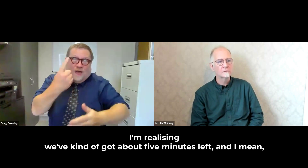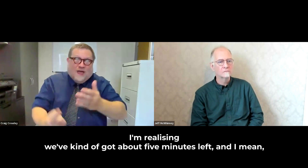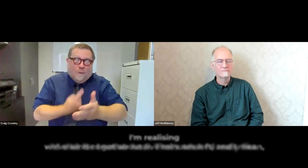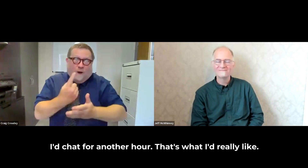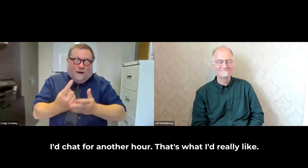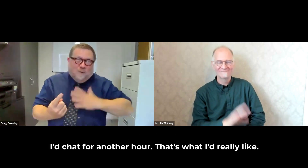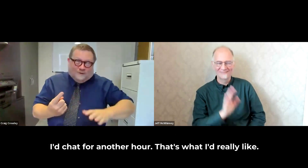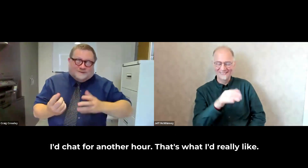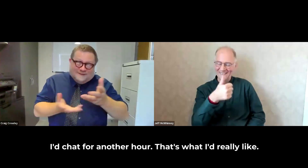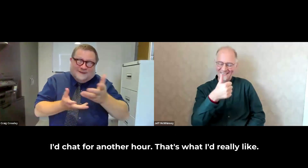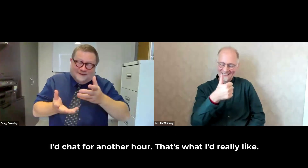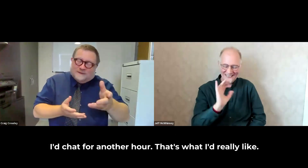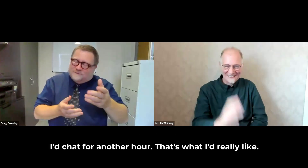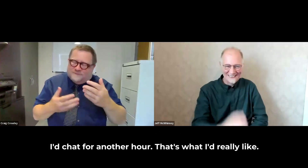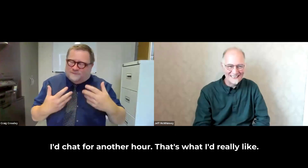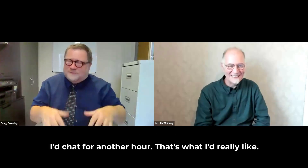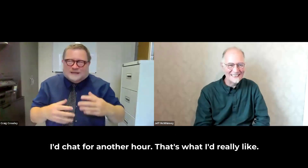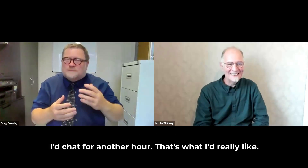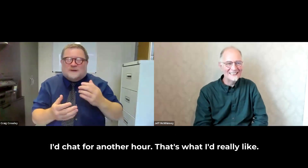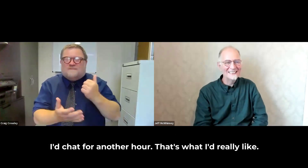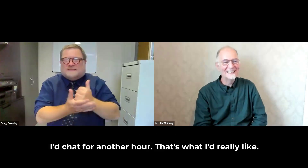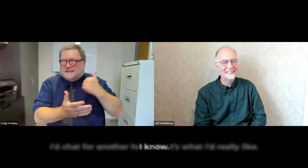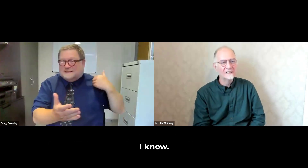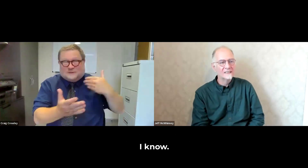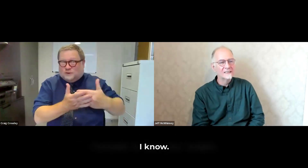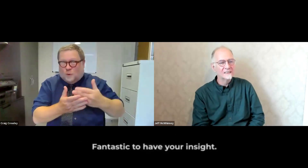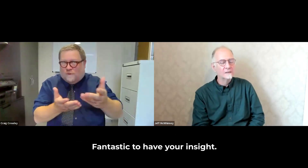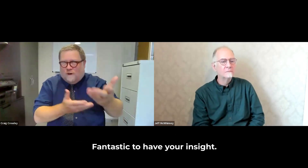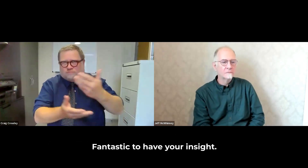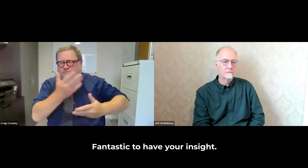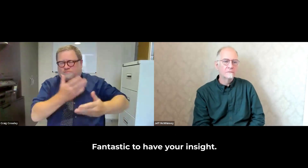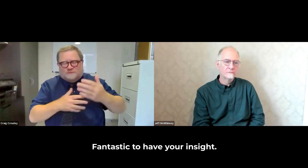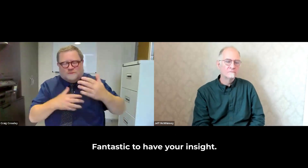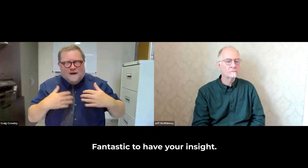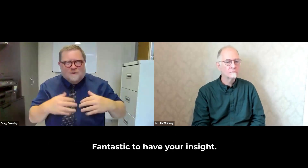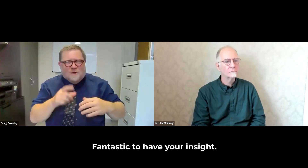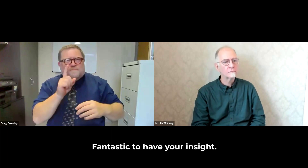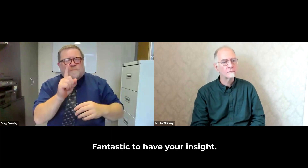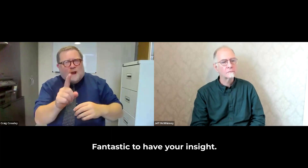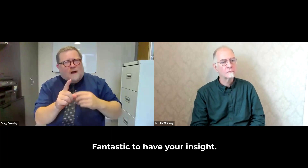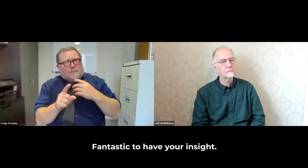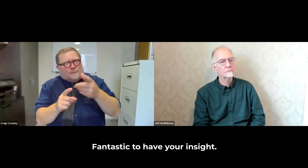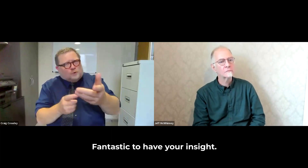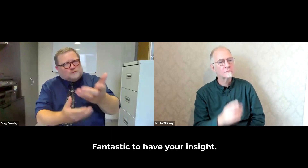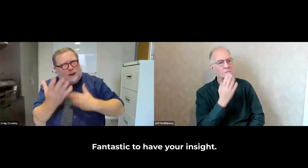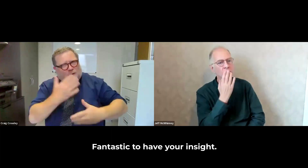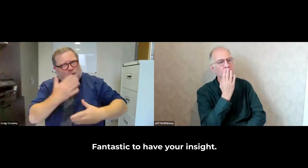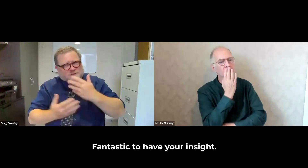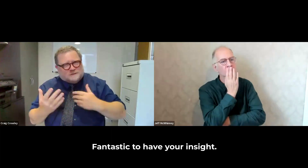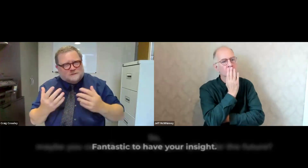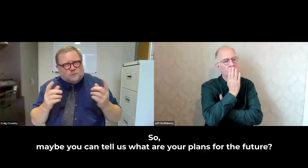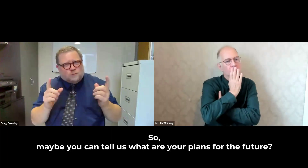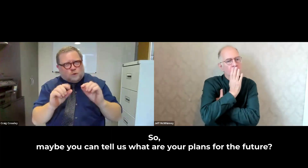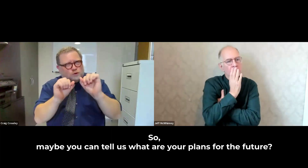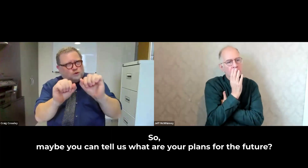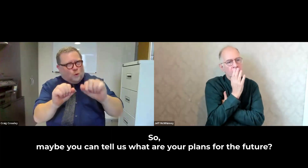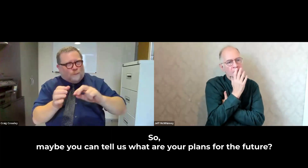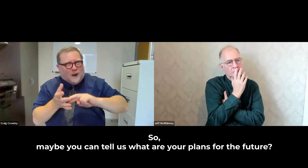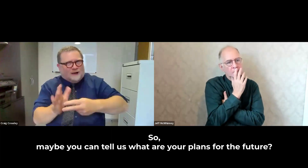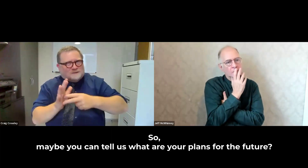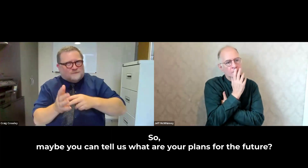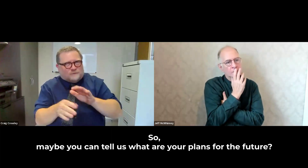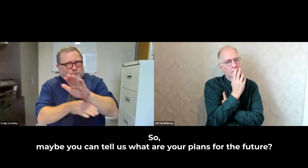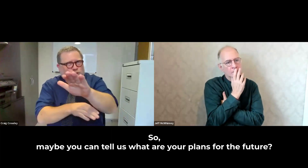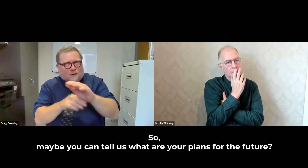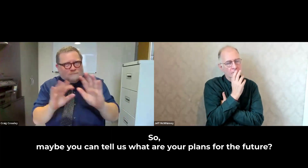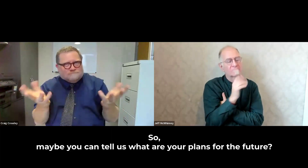mean, I'd chat for another hour. That's what I'd really like. I know. It's been fantastic to have your insight.